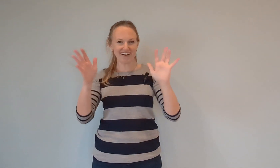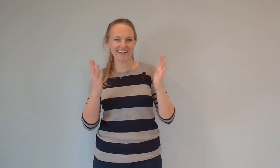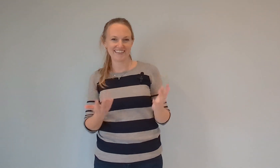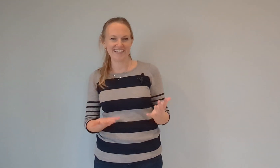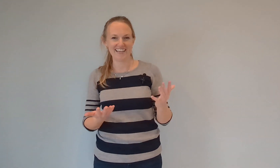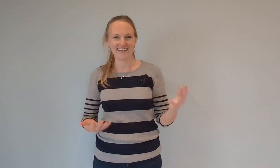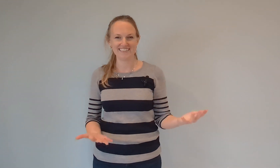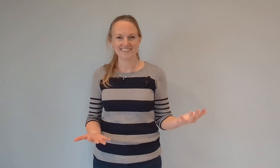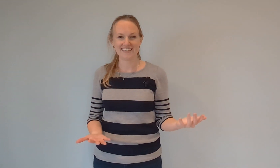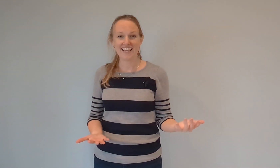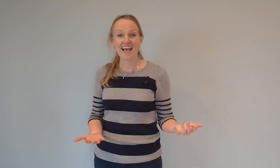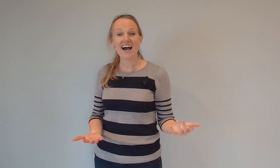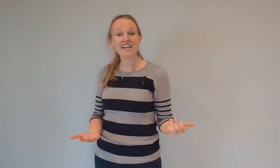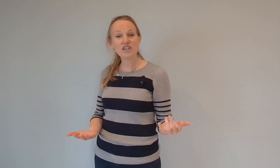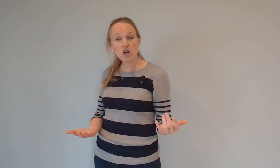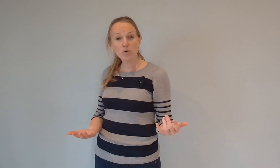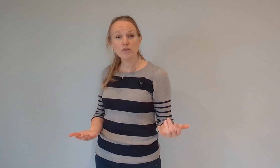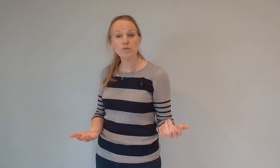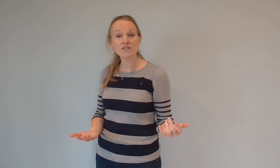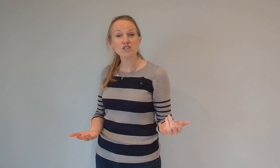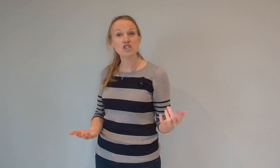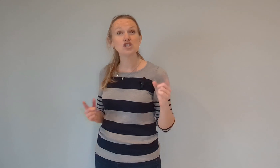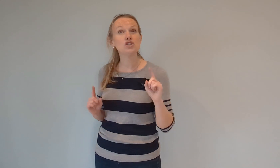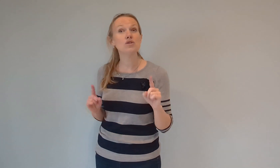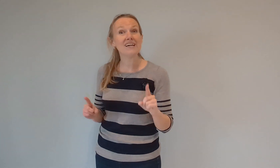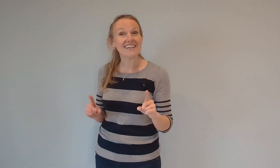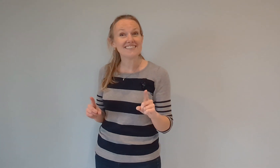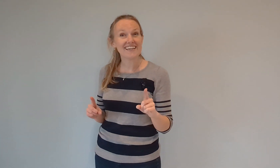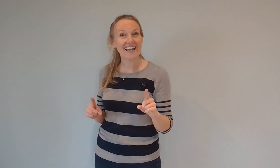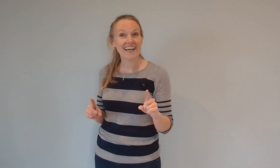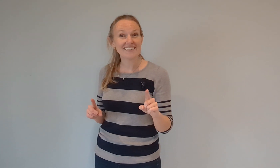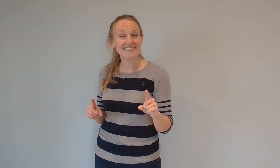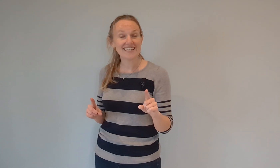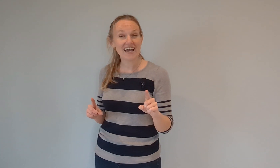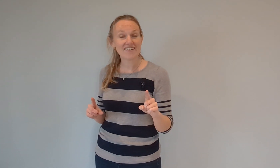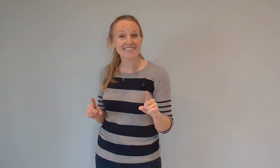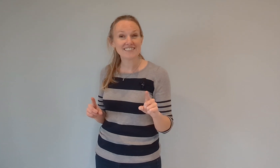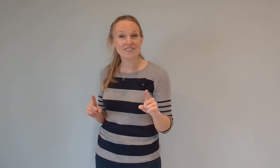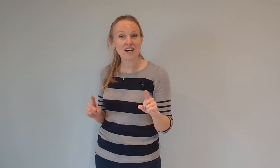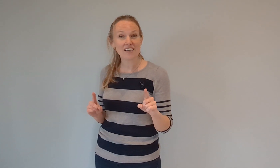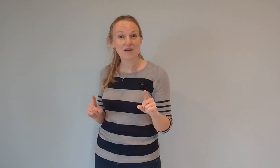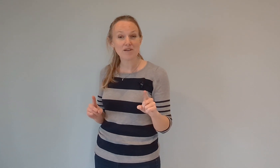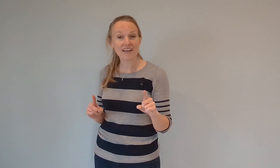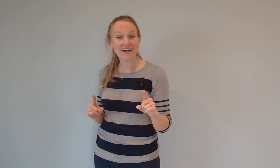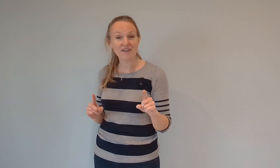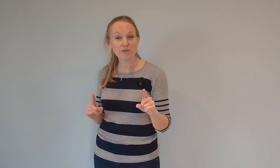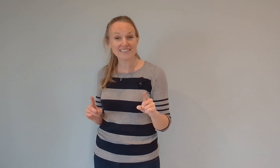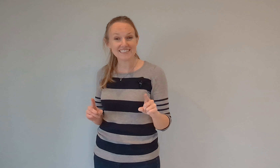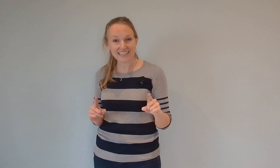great things. I know you will do it again. See how we're talking about now present tense